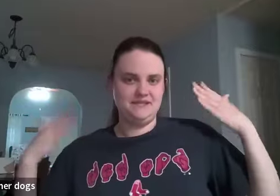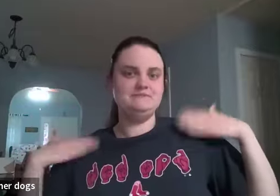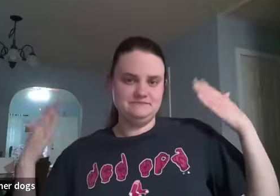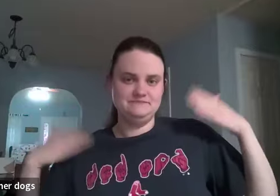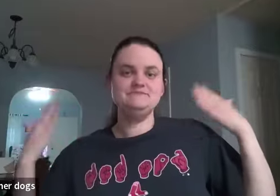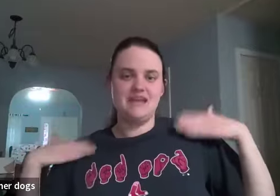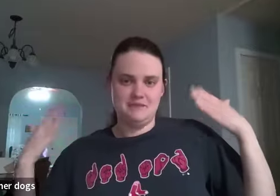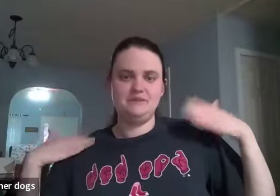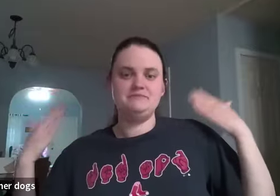Happy. Happy.